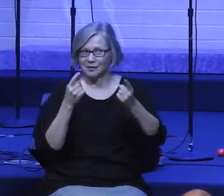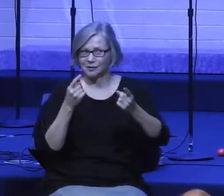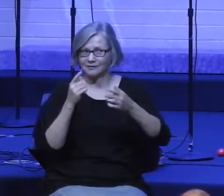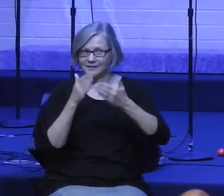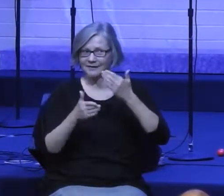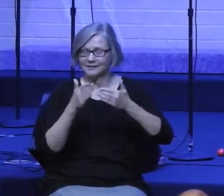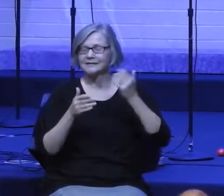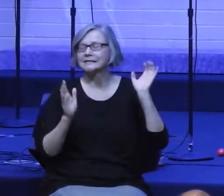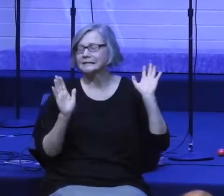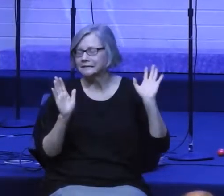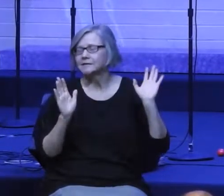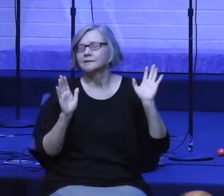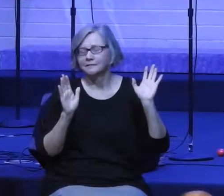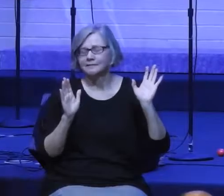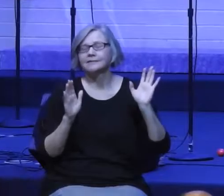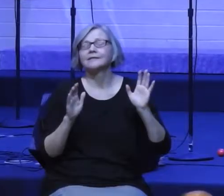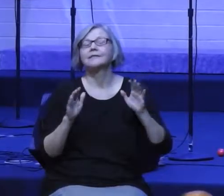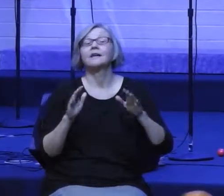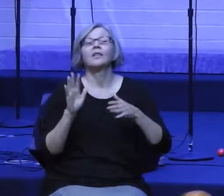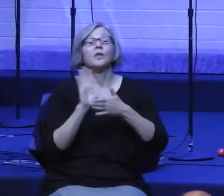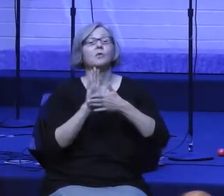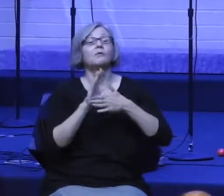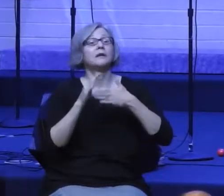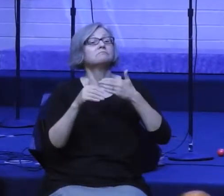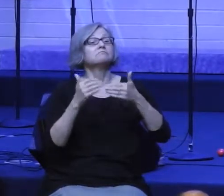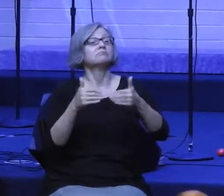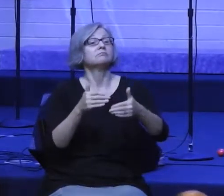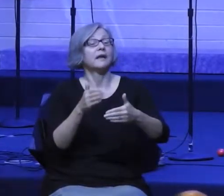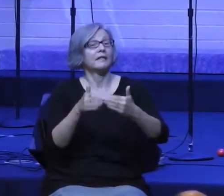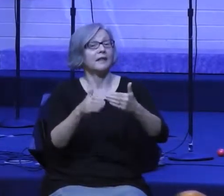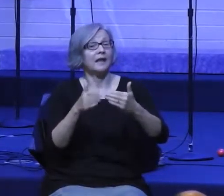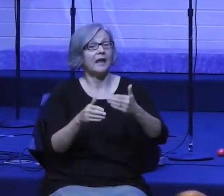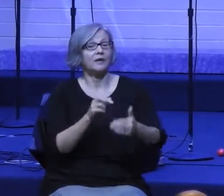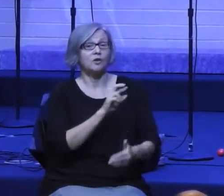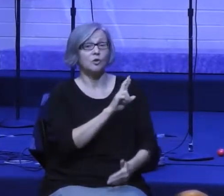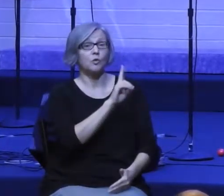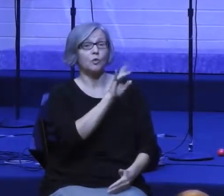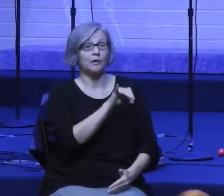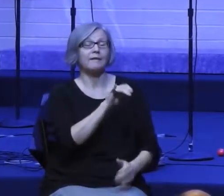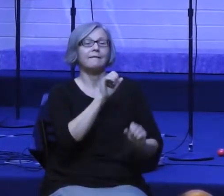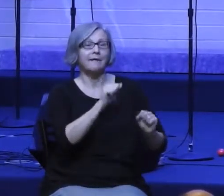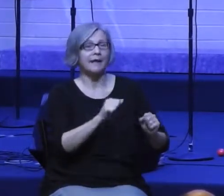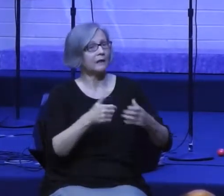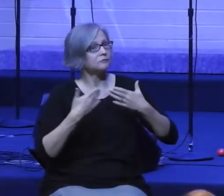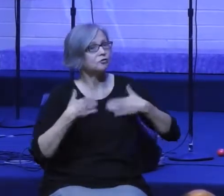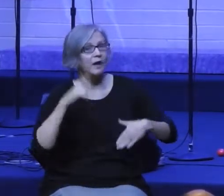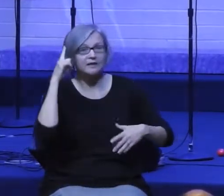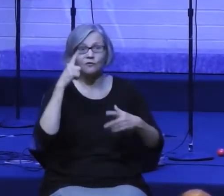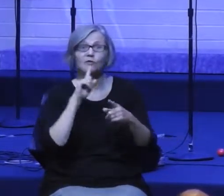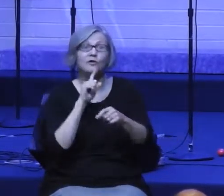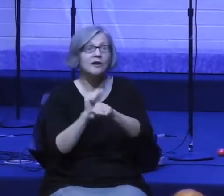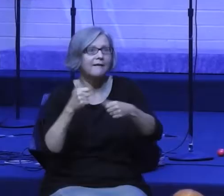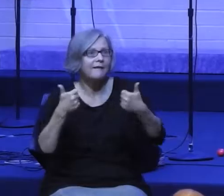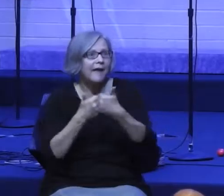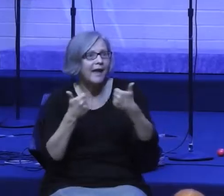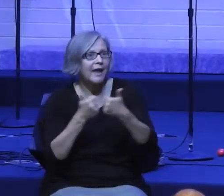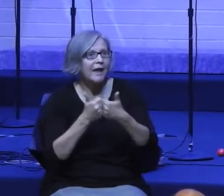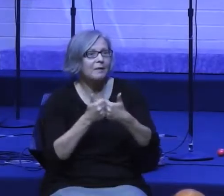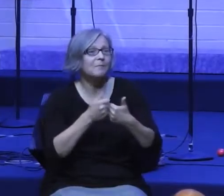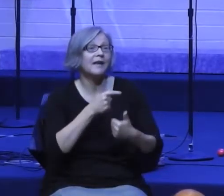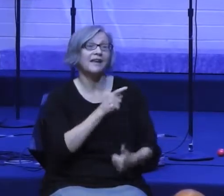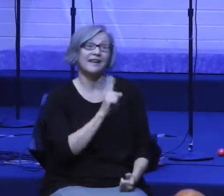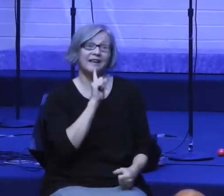They know that at the end of the movie, when Rudy not only gets to suit up for a game, but he gets to go